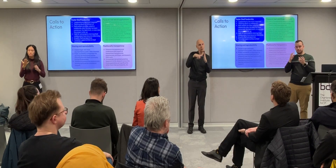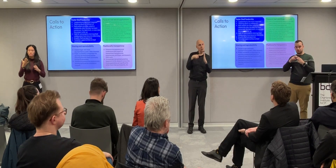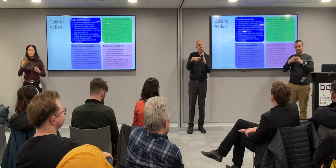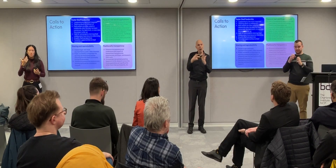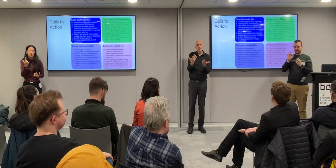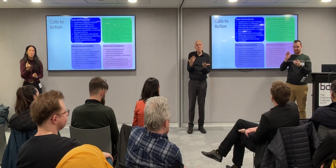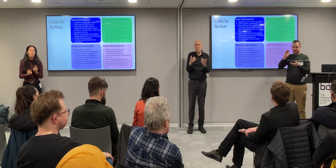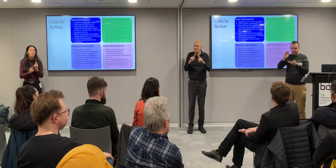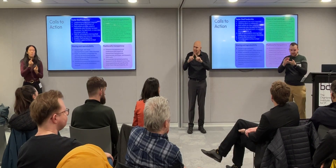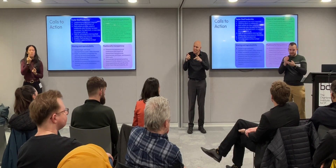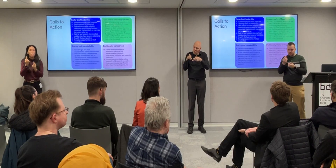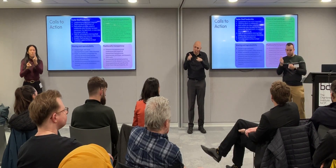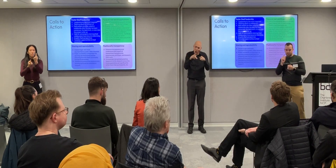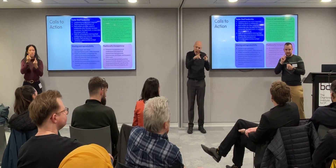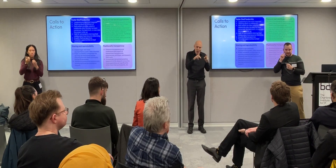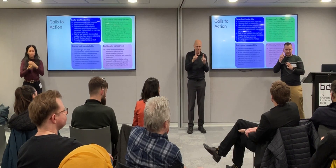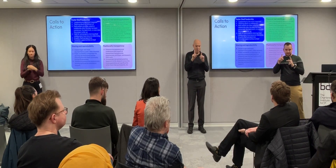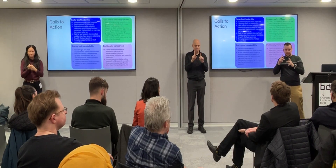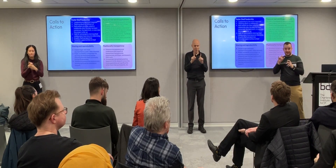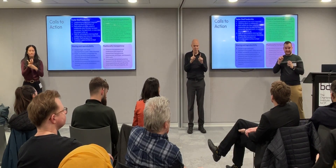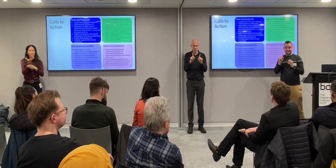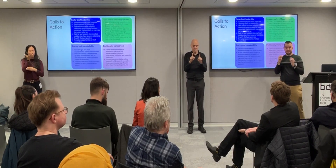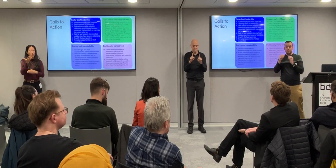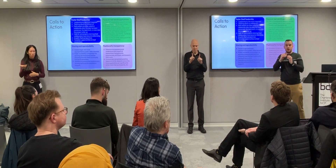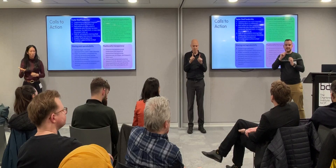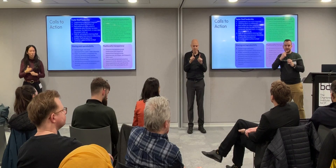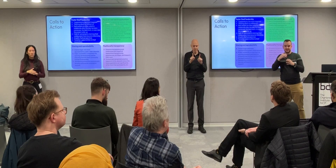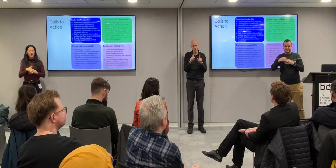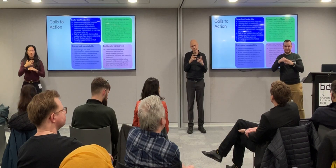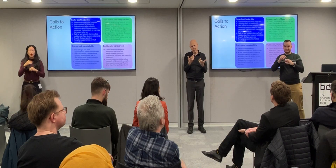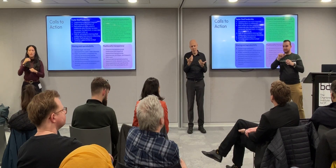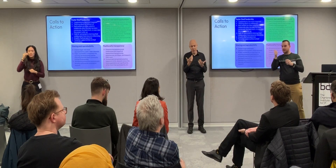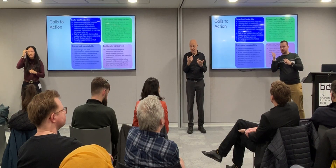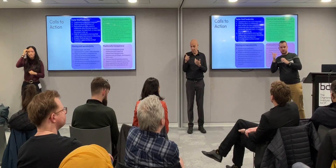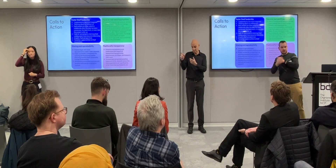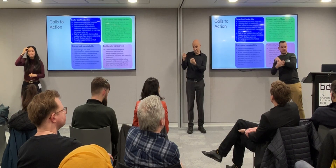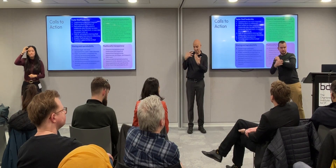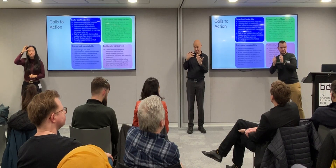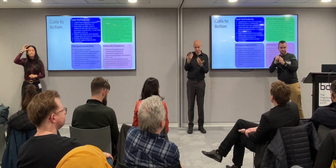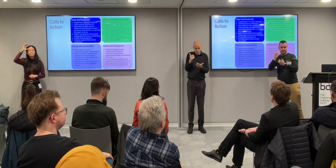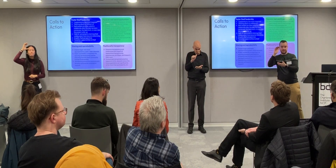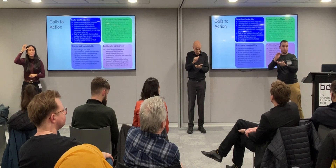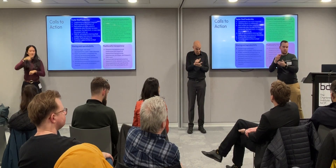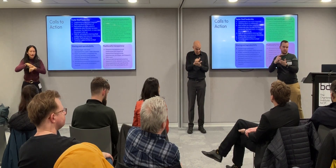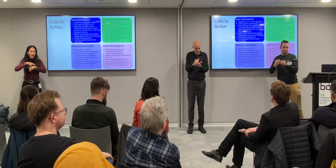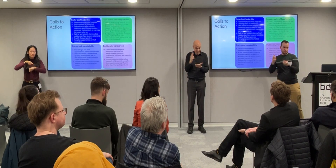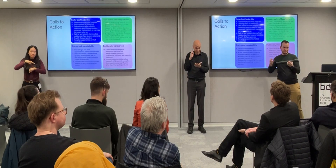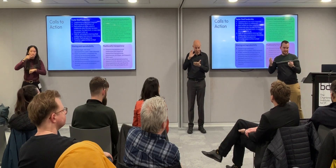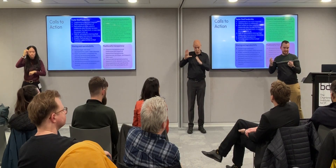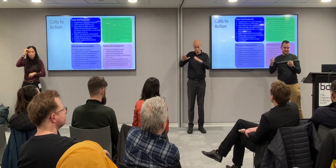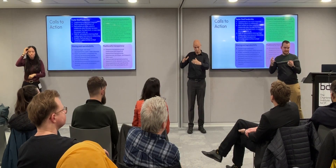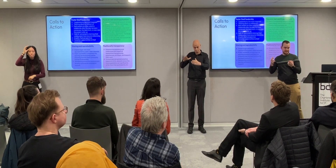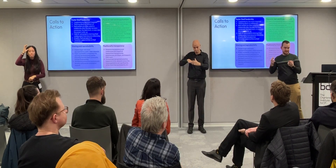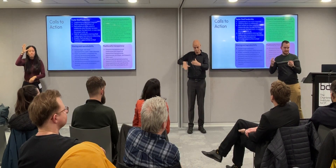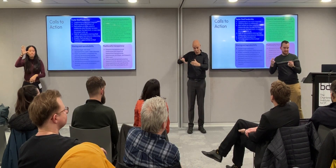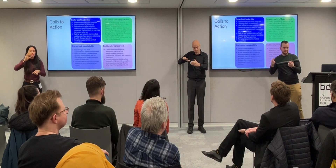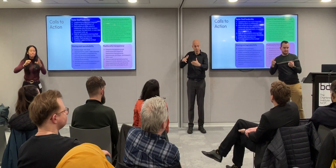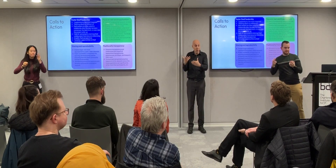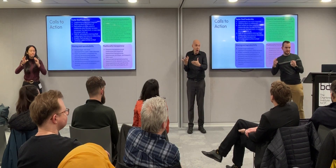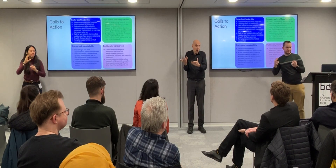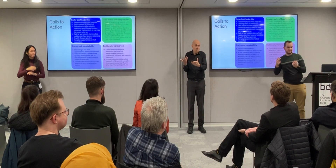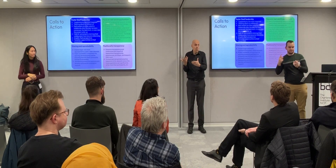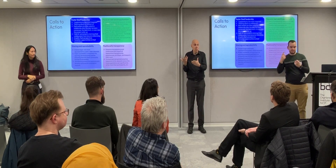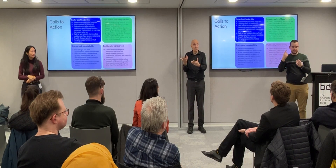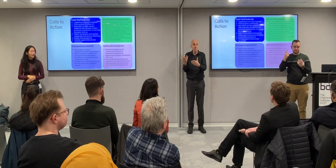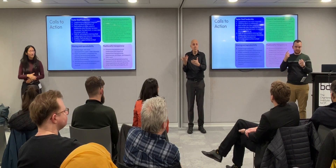different approaches, but it's a problem of, like you said, finite resources. And of course, even if